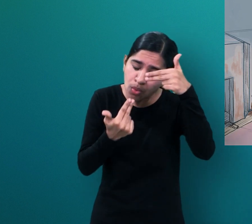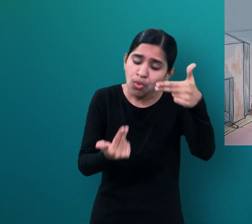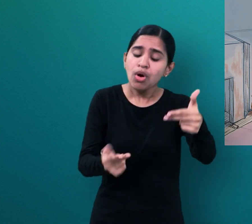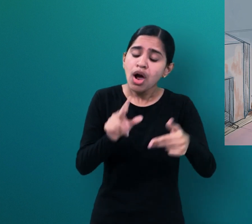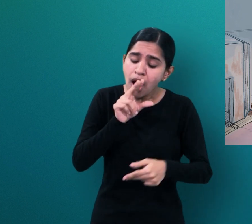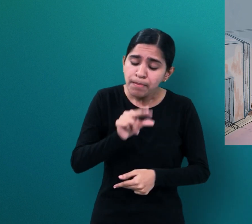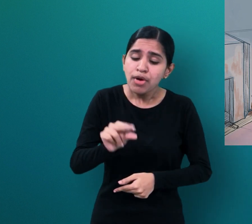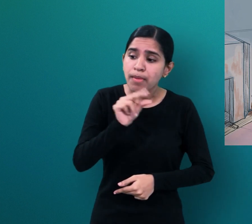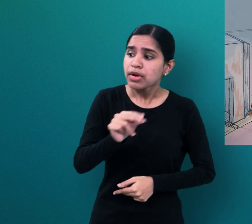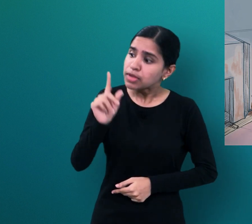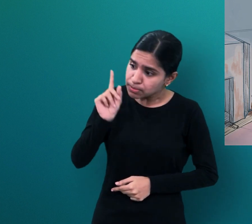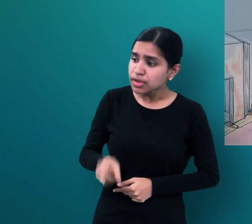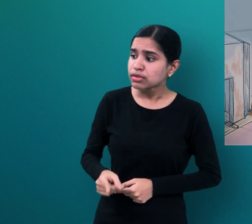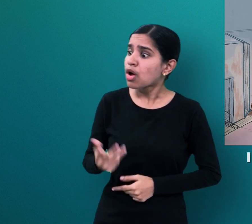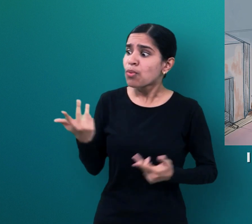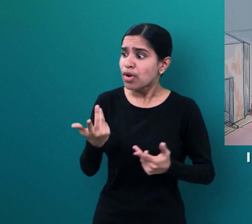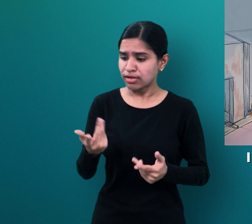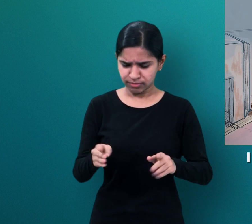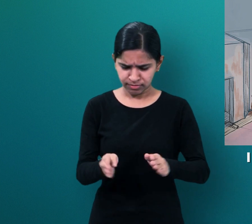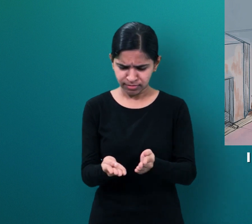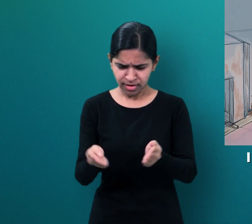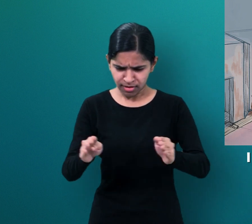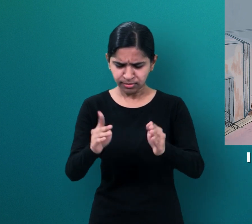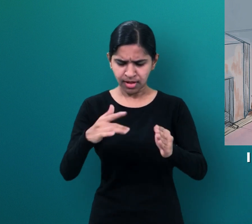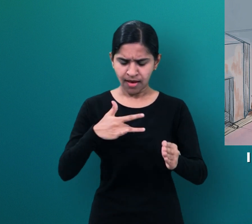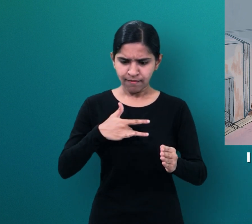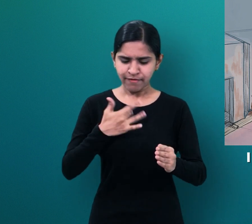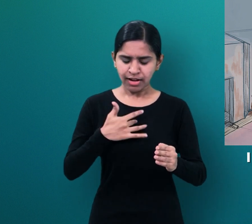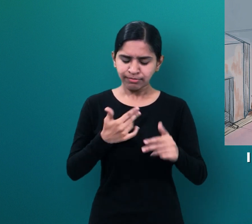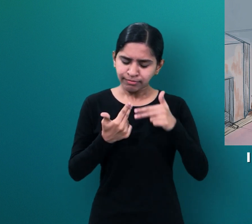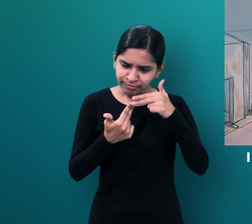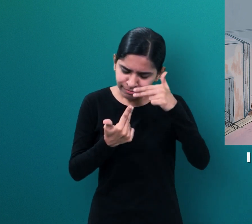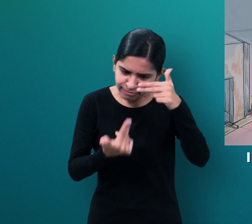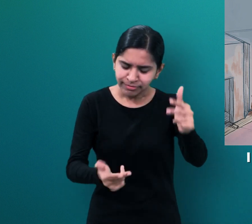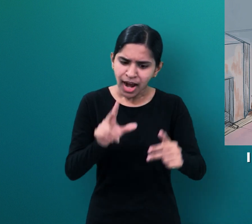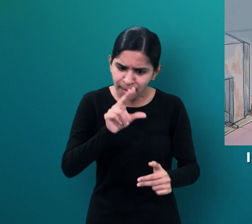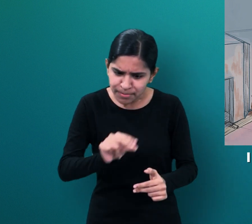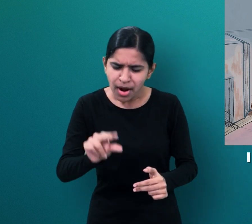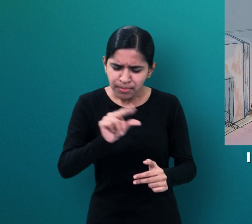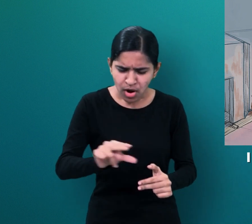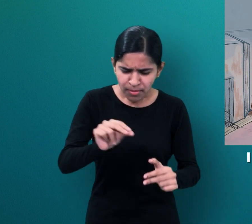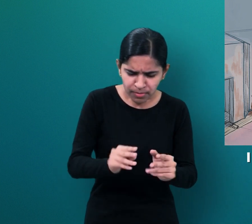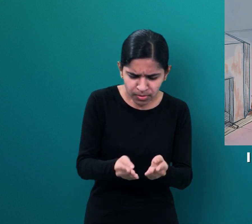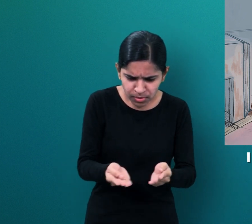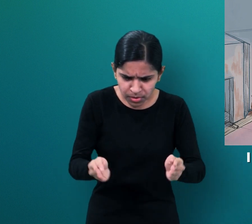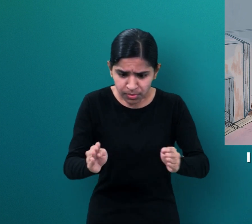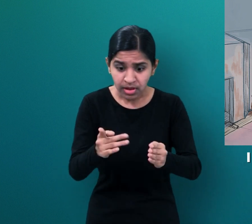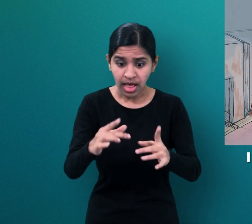I always find that the better the story, the stronger the pot, shared